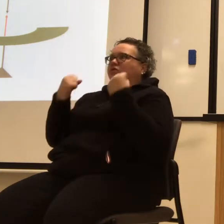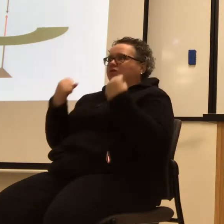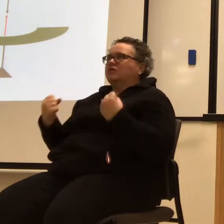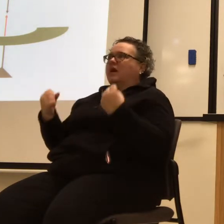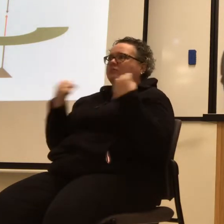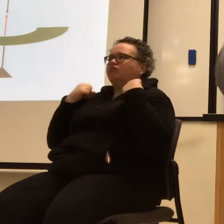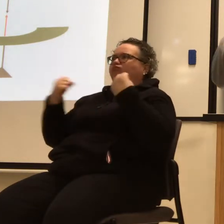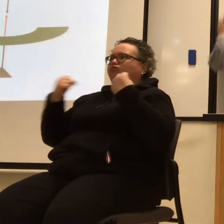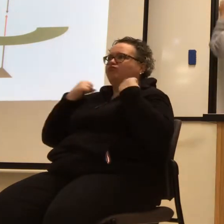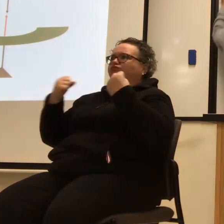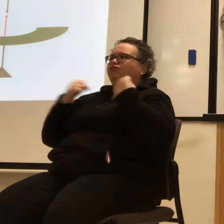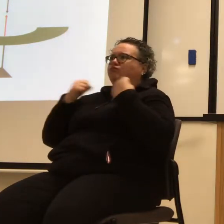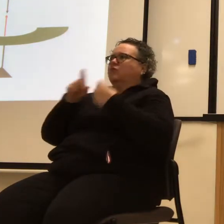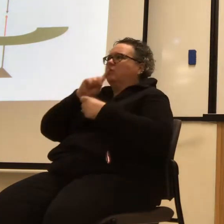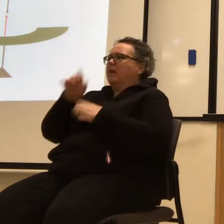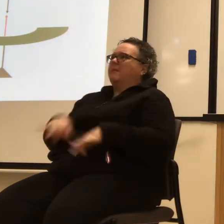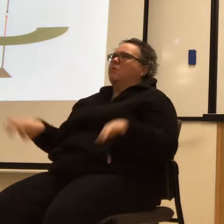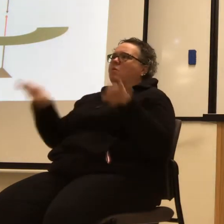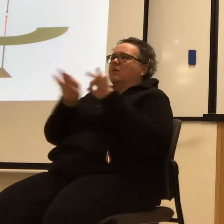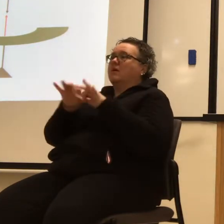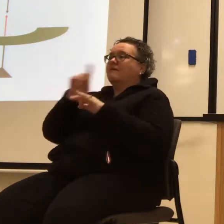skeleton in depositing